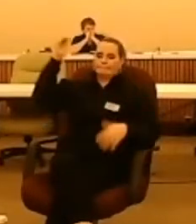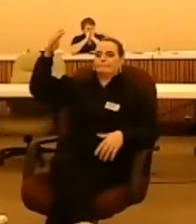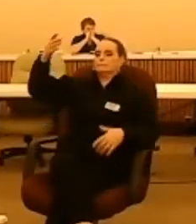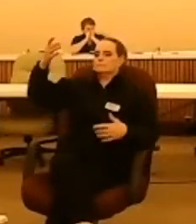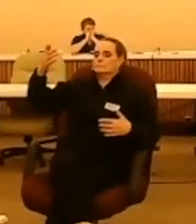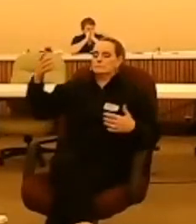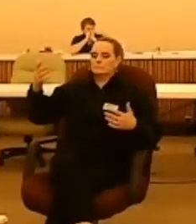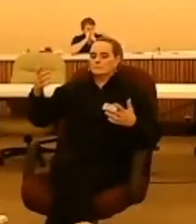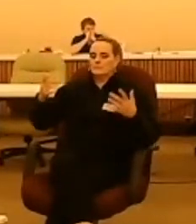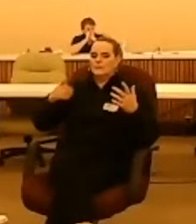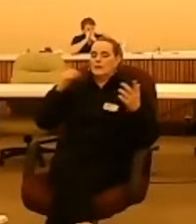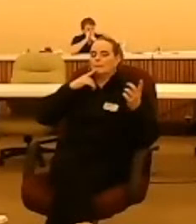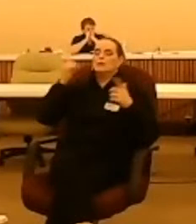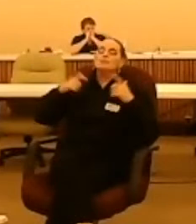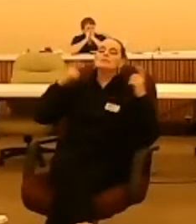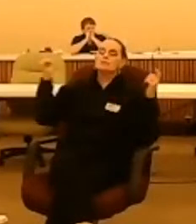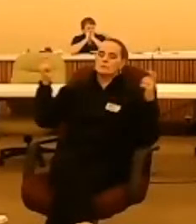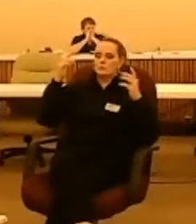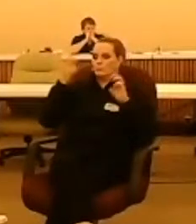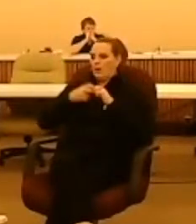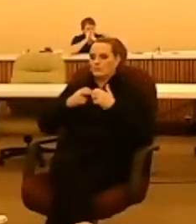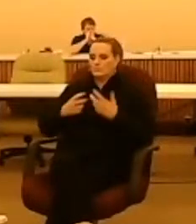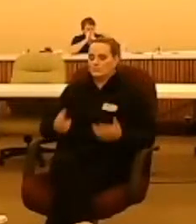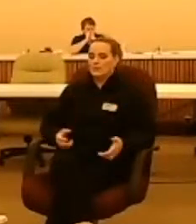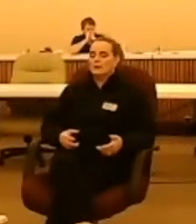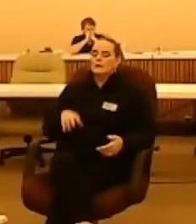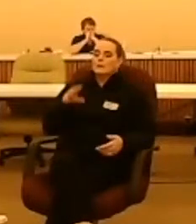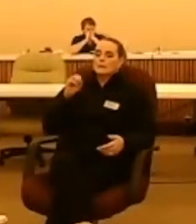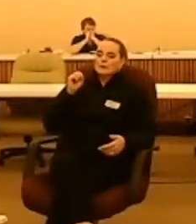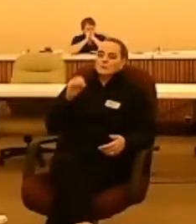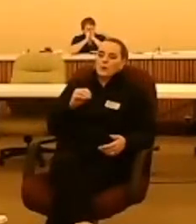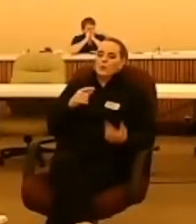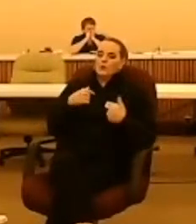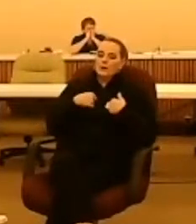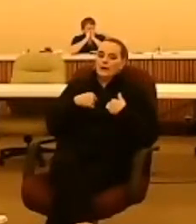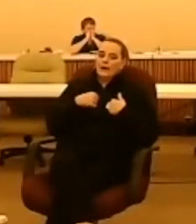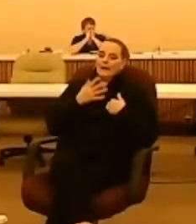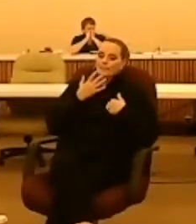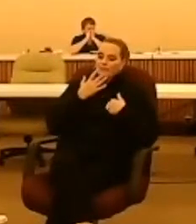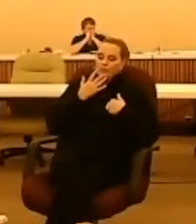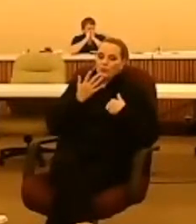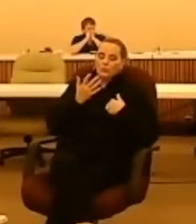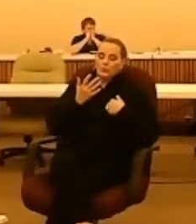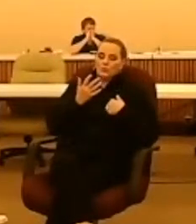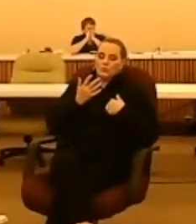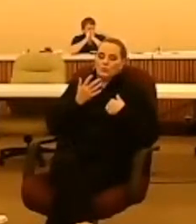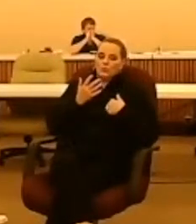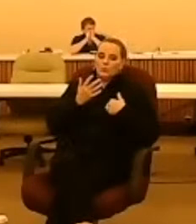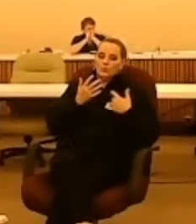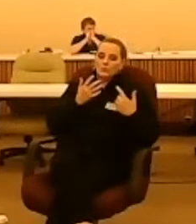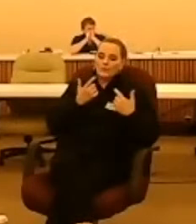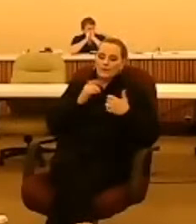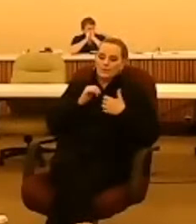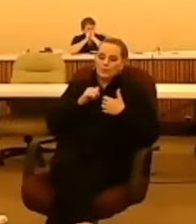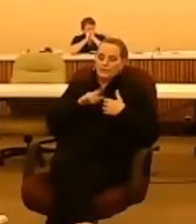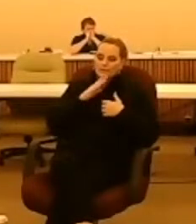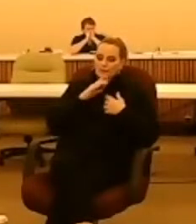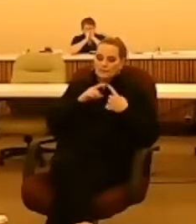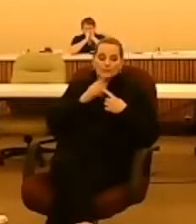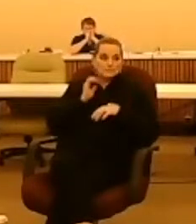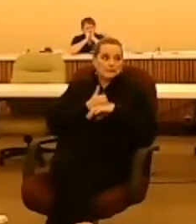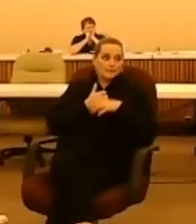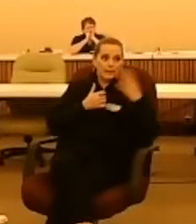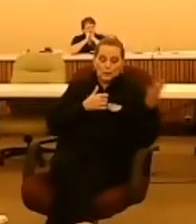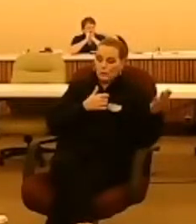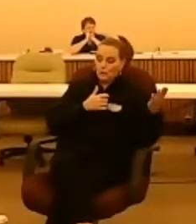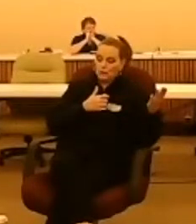be a big deal. And so, I favor the way that we talked about setting it up the way that it's set up here, which